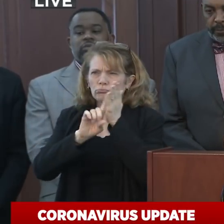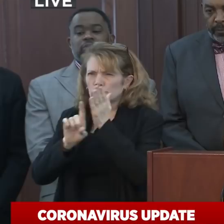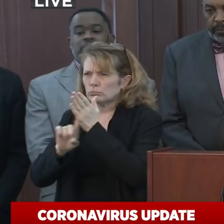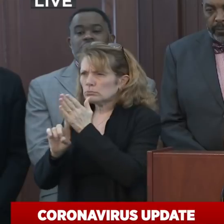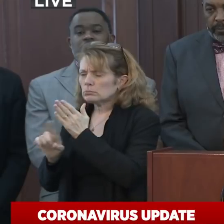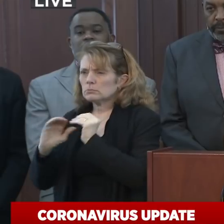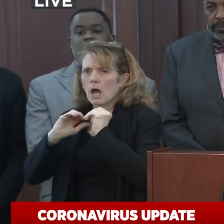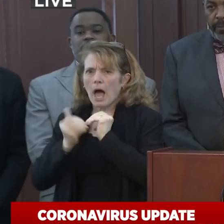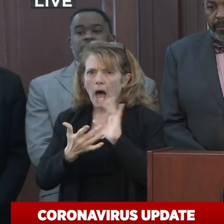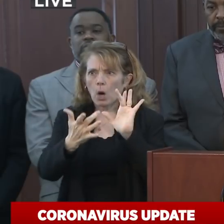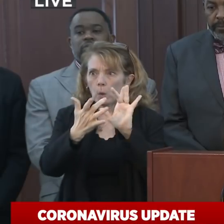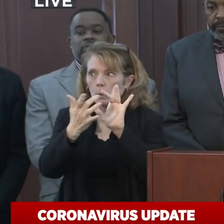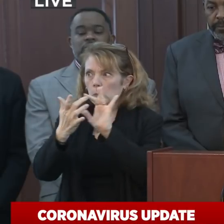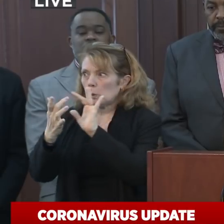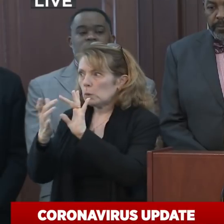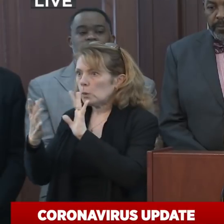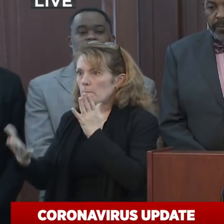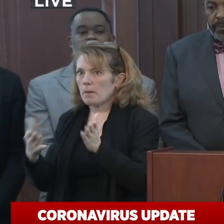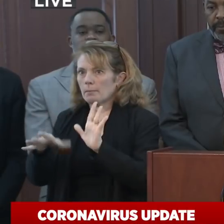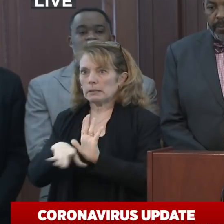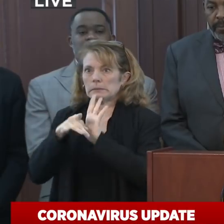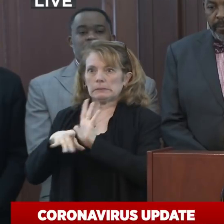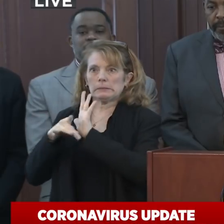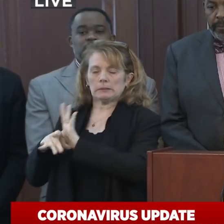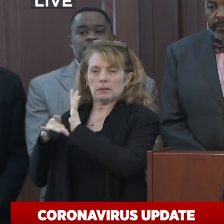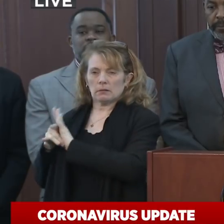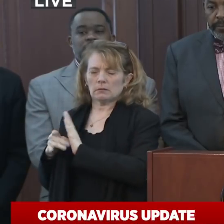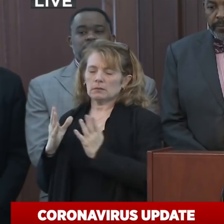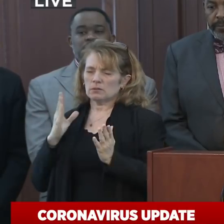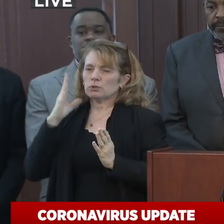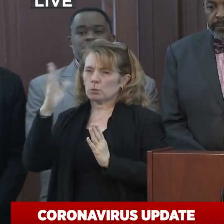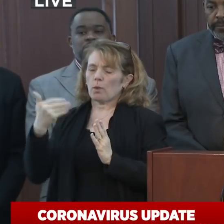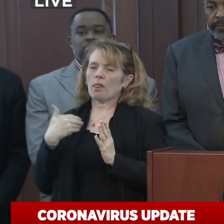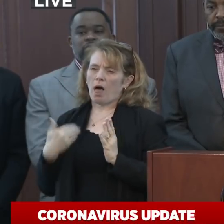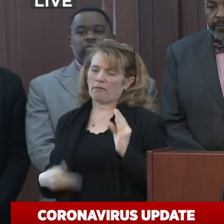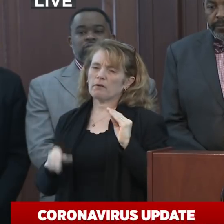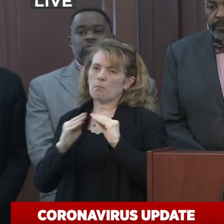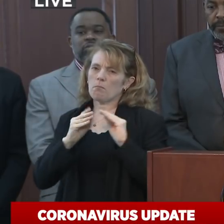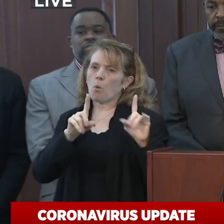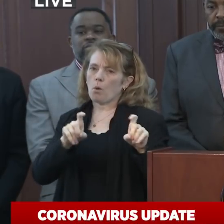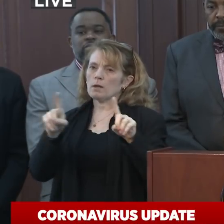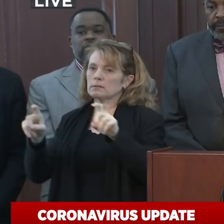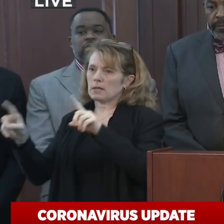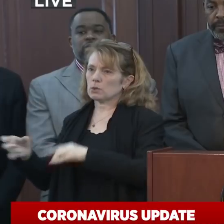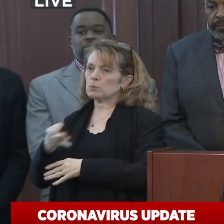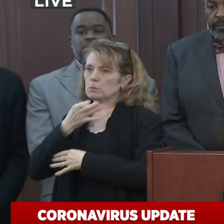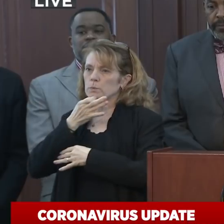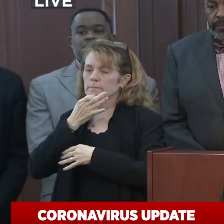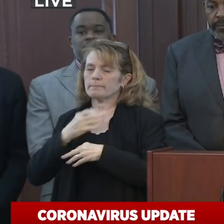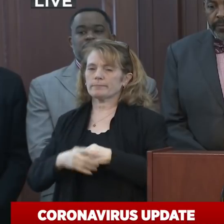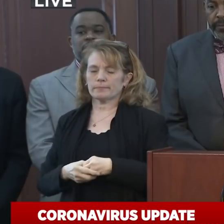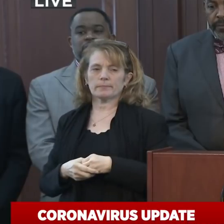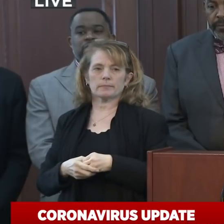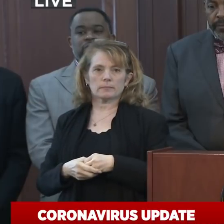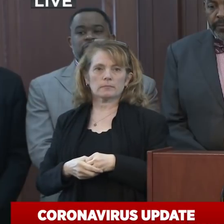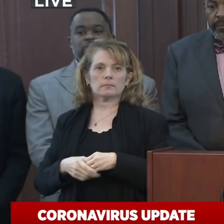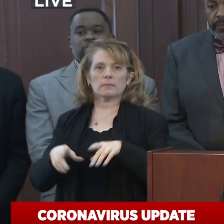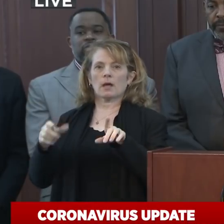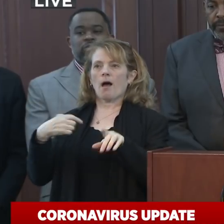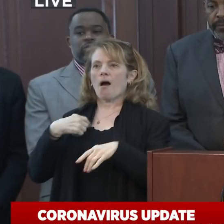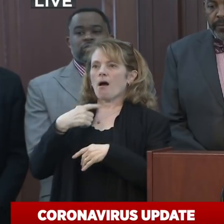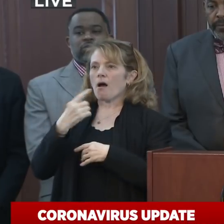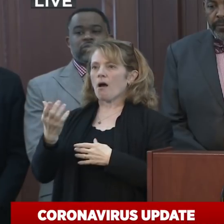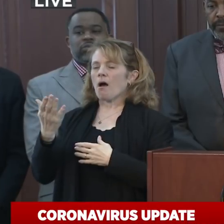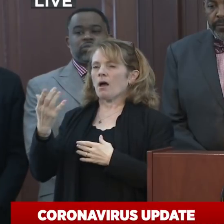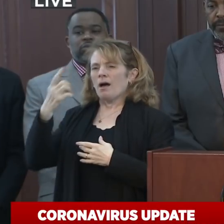gathering recently, going through those contacts. So it is very likely we will have more tests pending. You know, as I've said, and